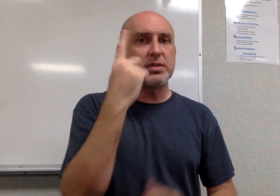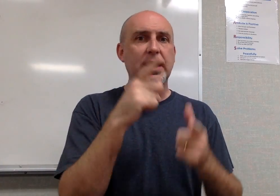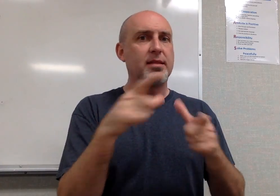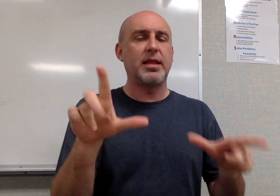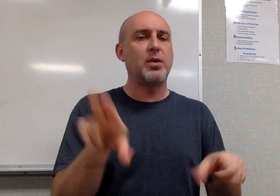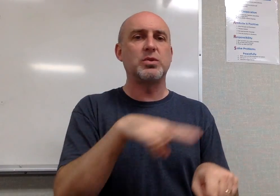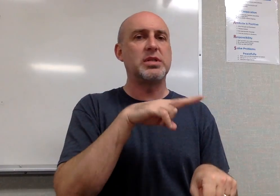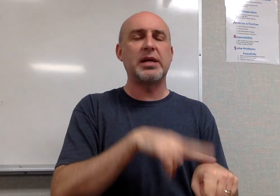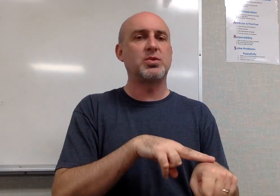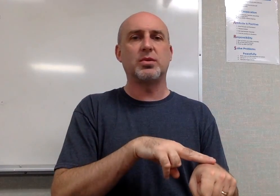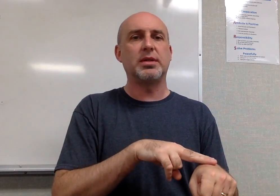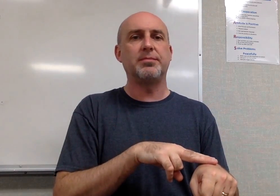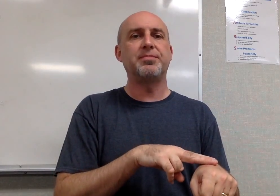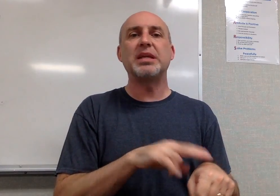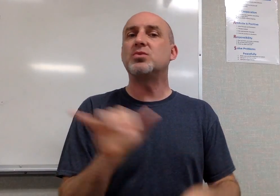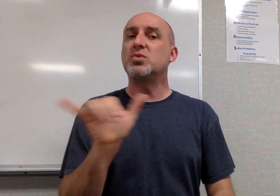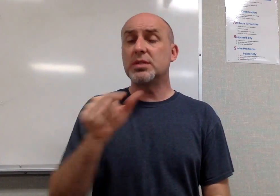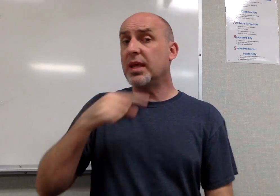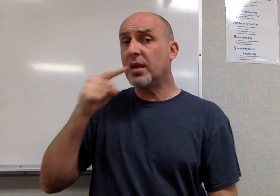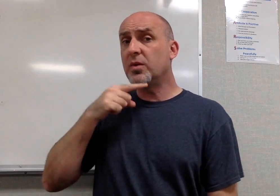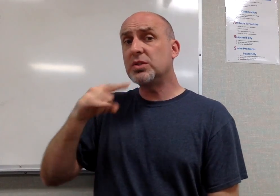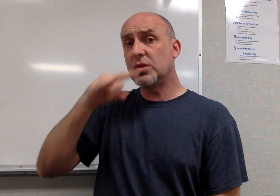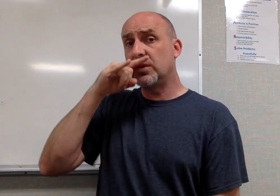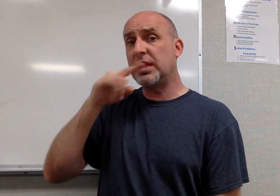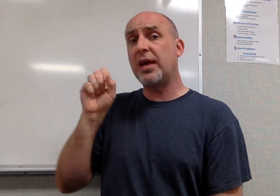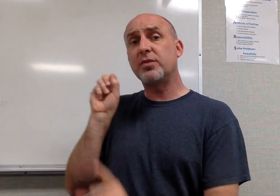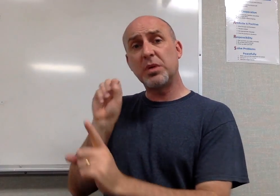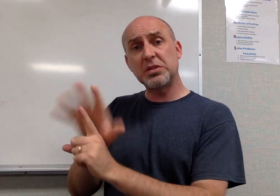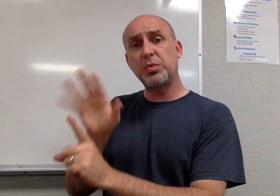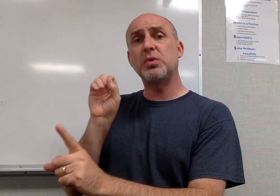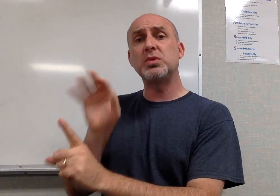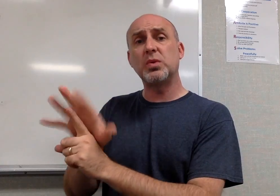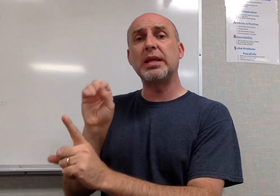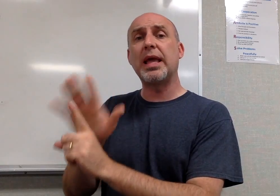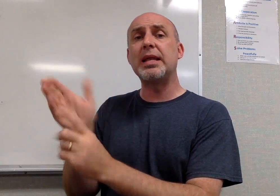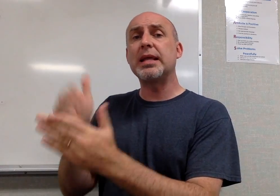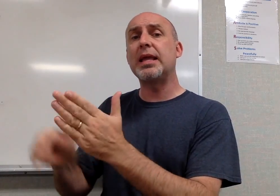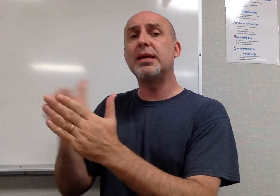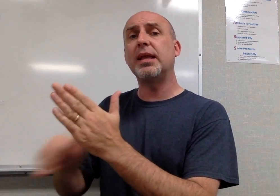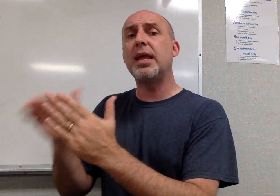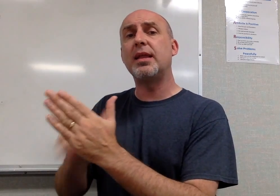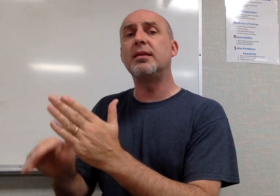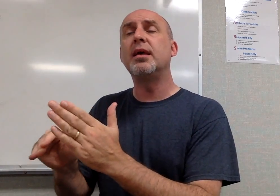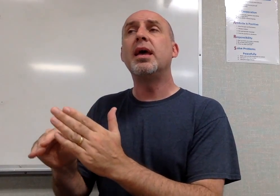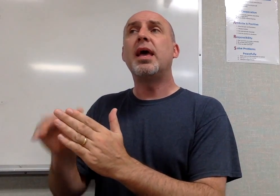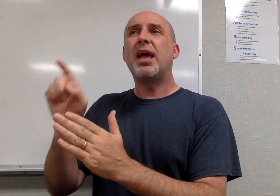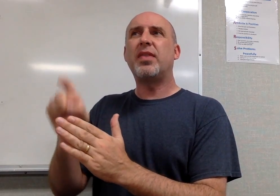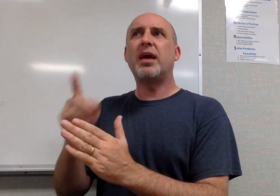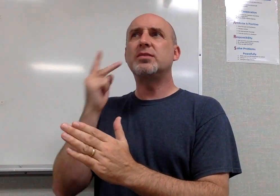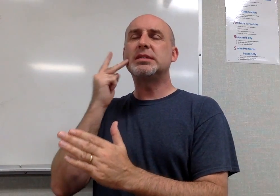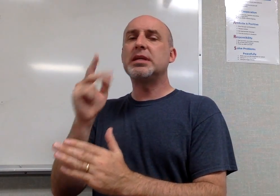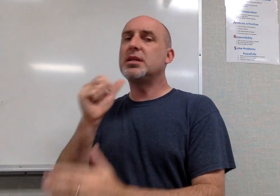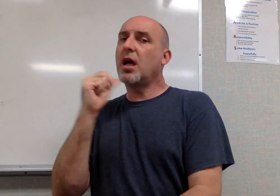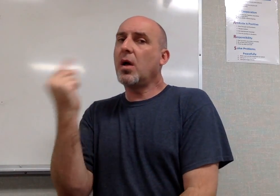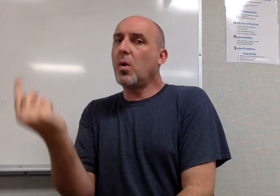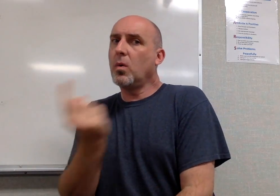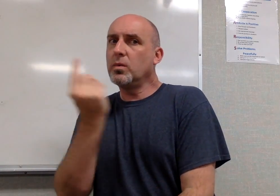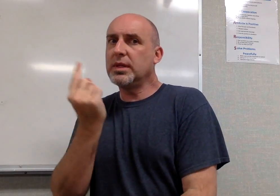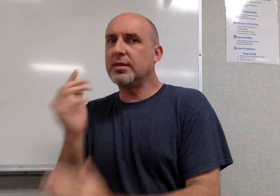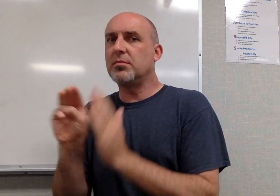understand the language naturally. It's just like hearing children. They have to be exposed to it again and again and again, and they have to see not only the